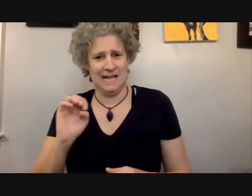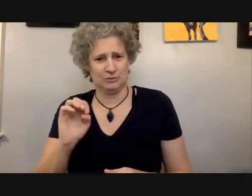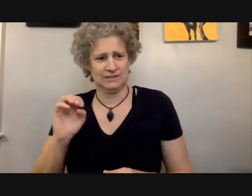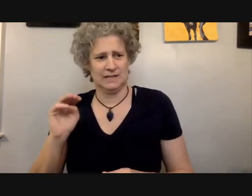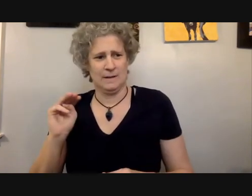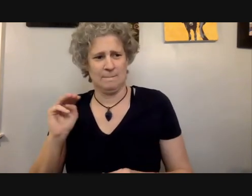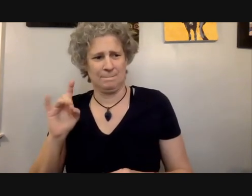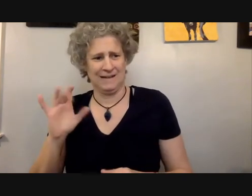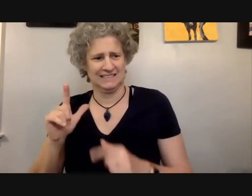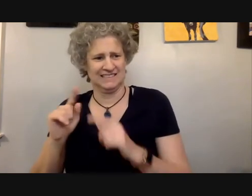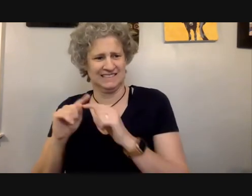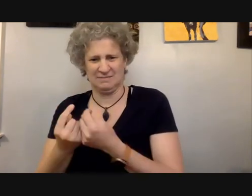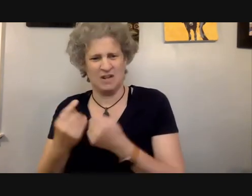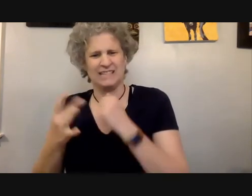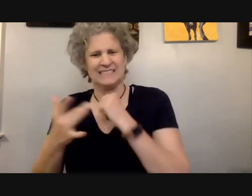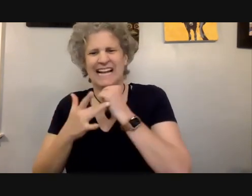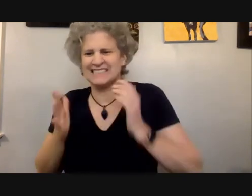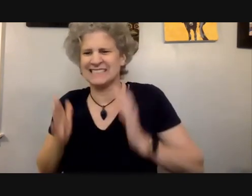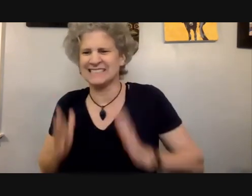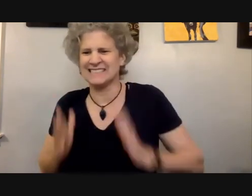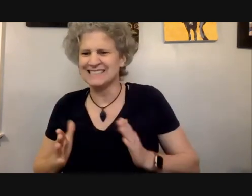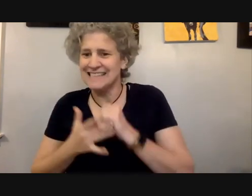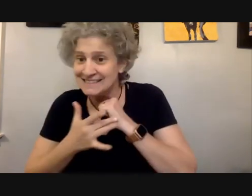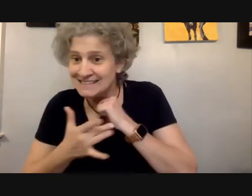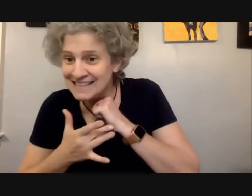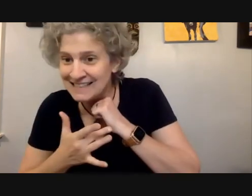medical team or help me.